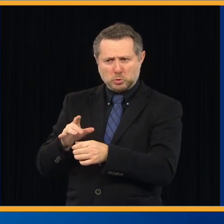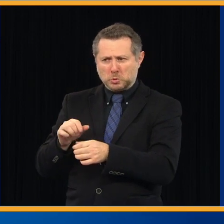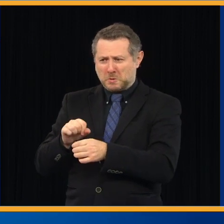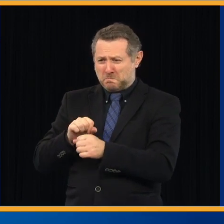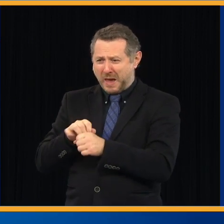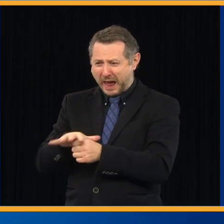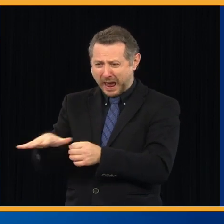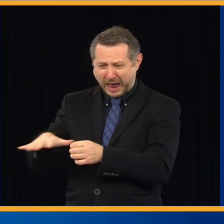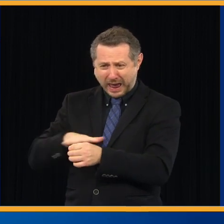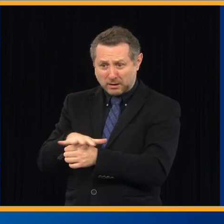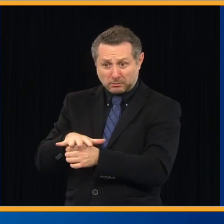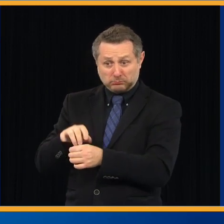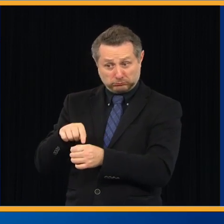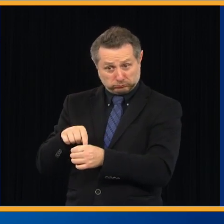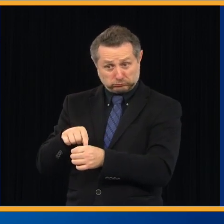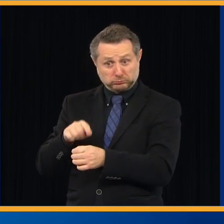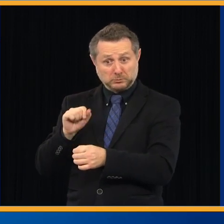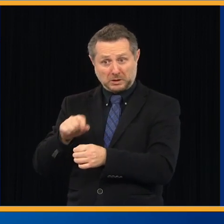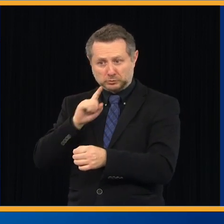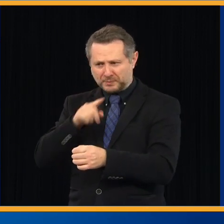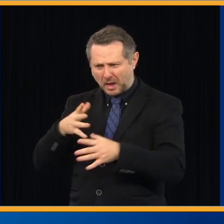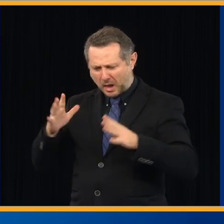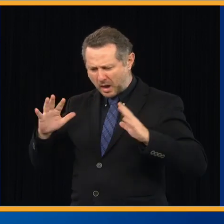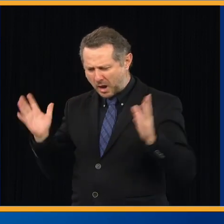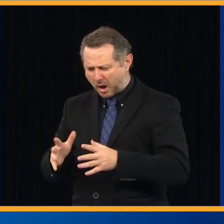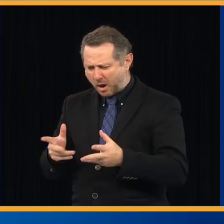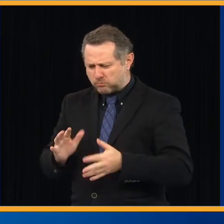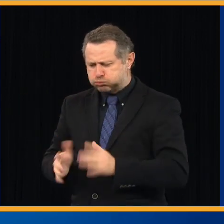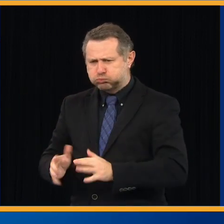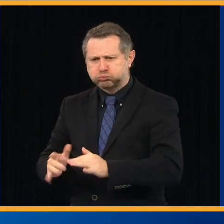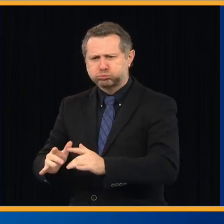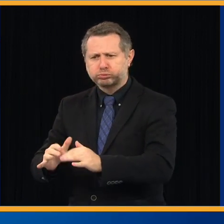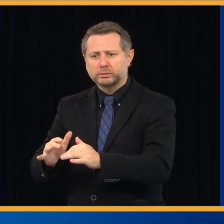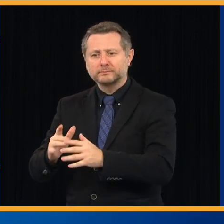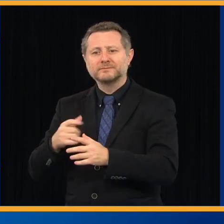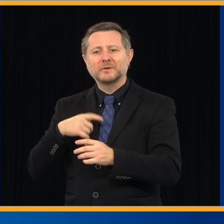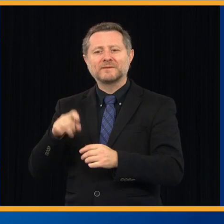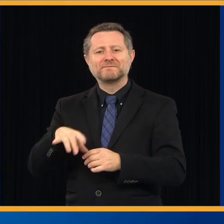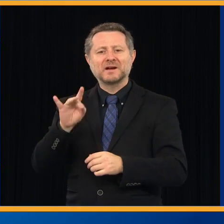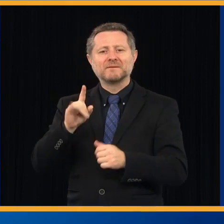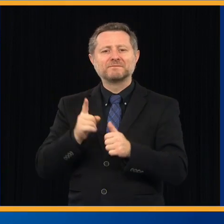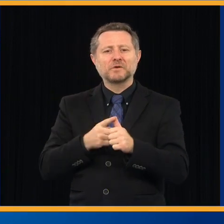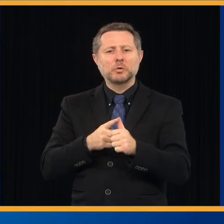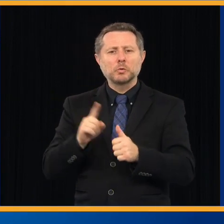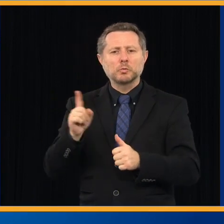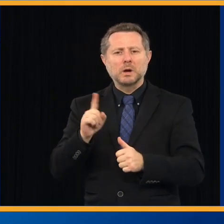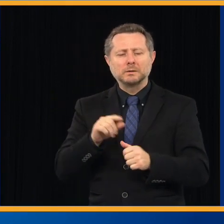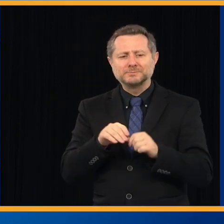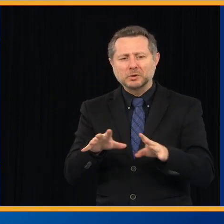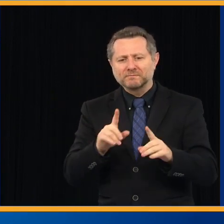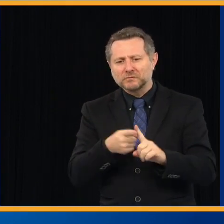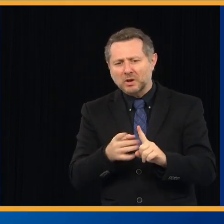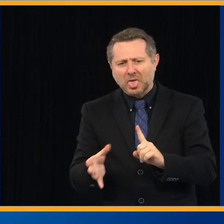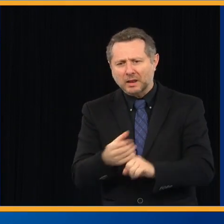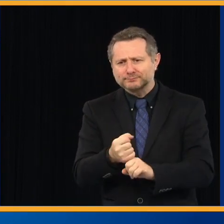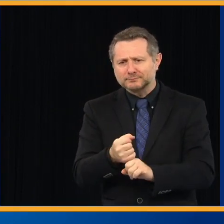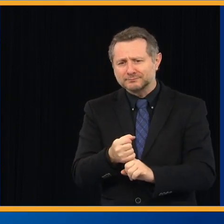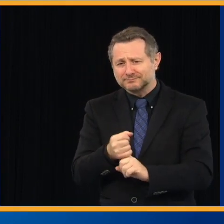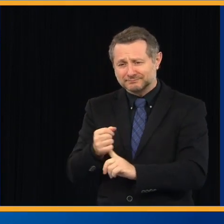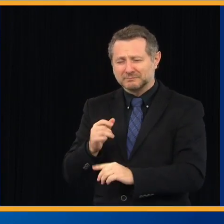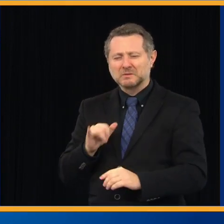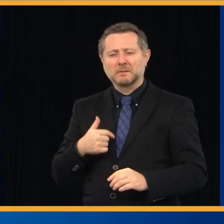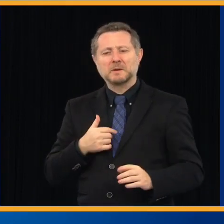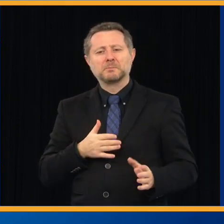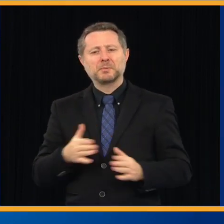infections, then you can attack it, but you have to find it first. And that's what we're looking at, especially on these number of new